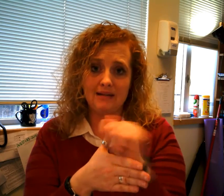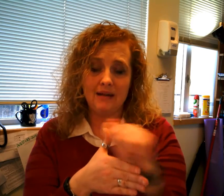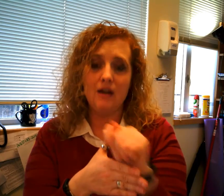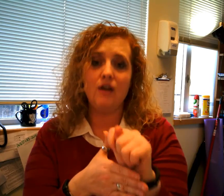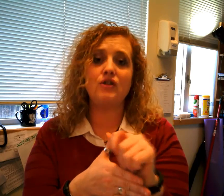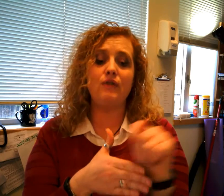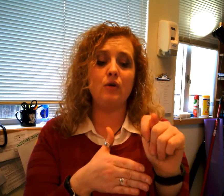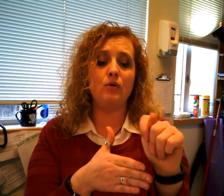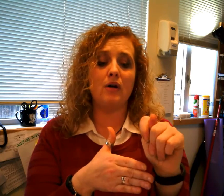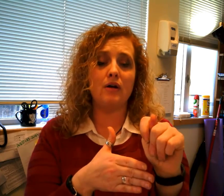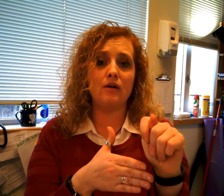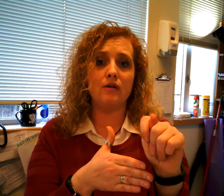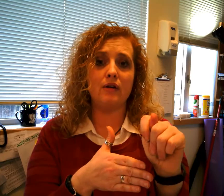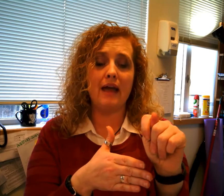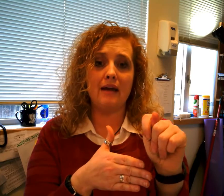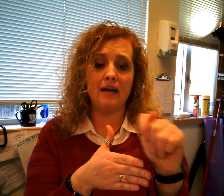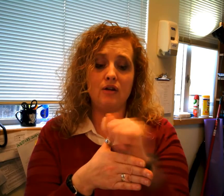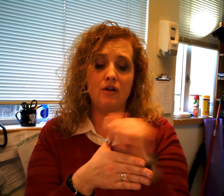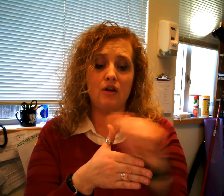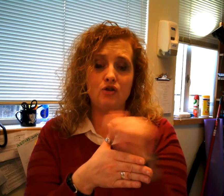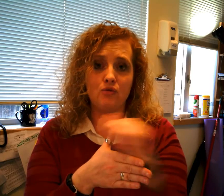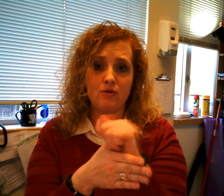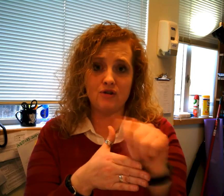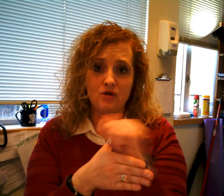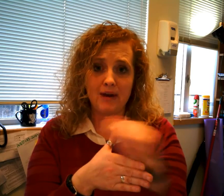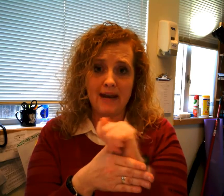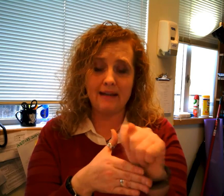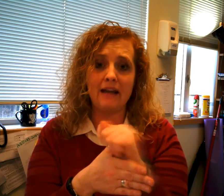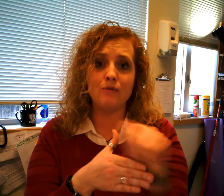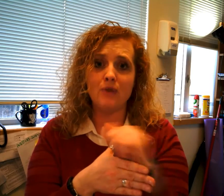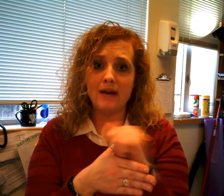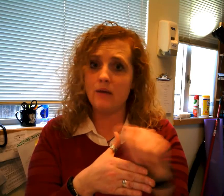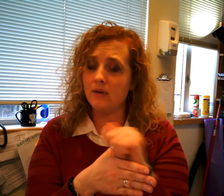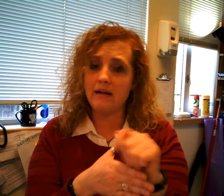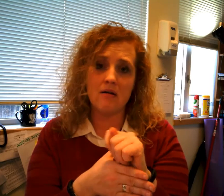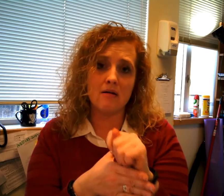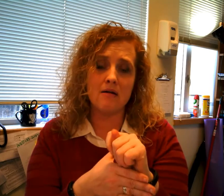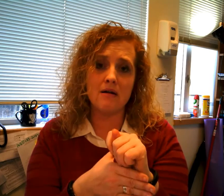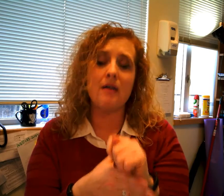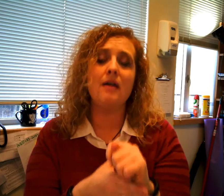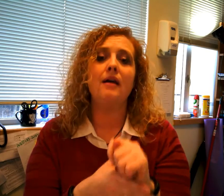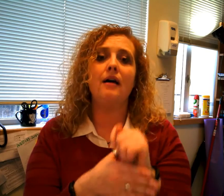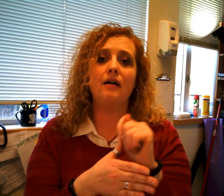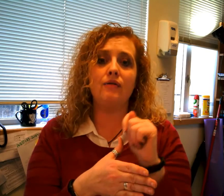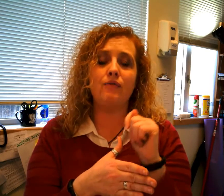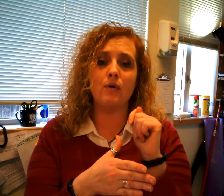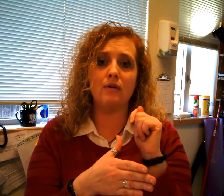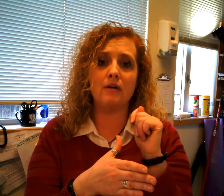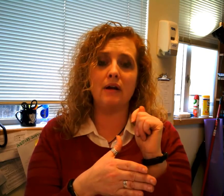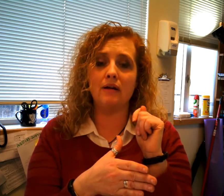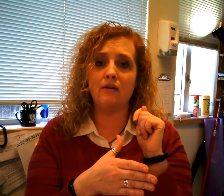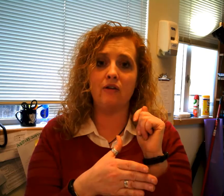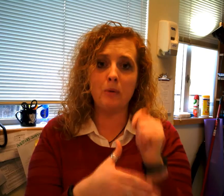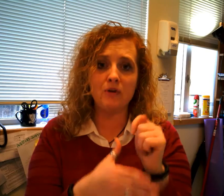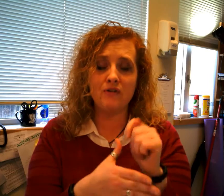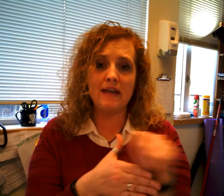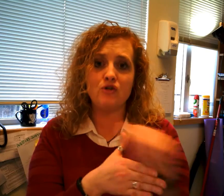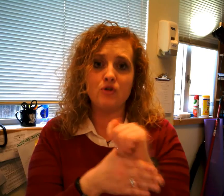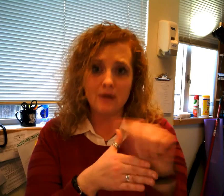So if you are adding a train, like I'm training really hard, For a sports event,